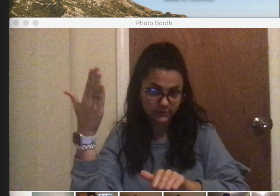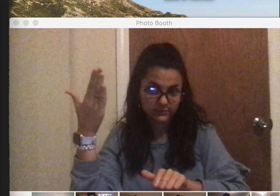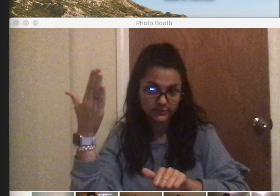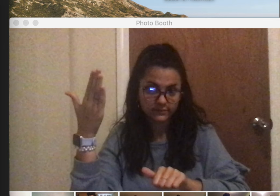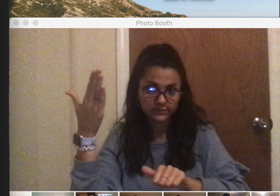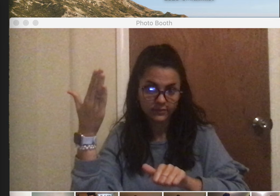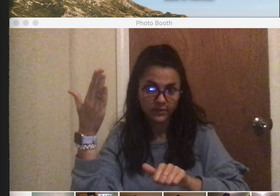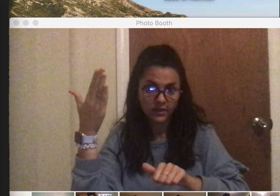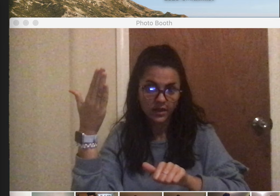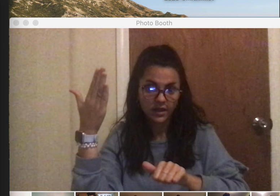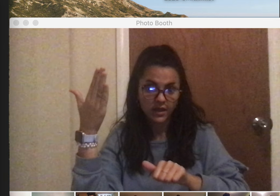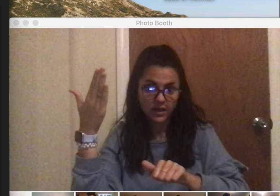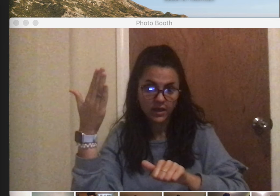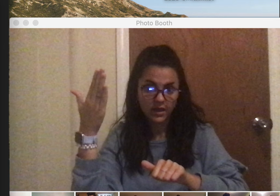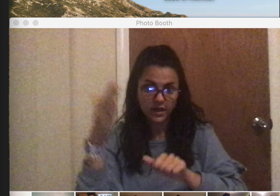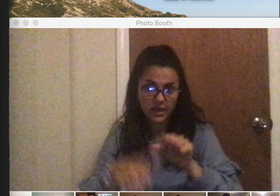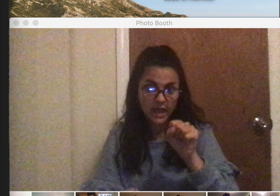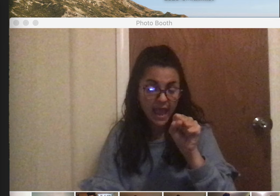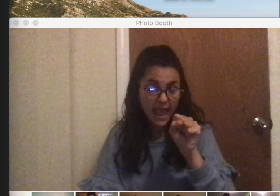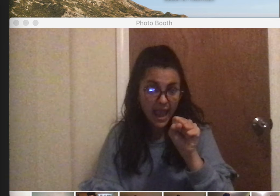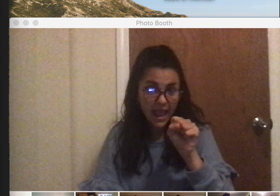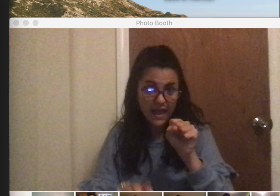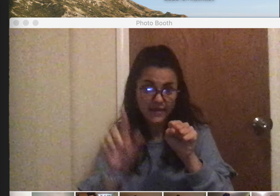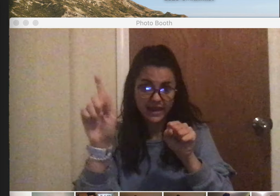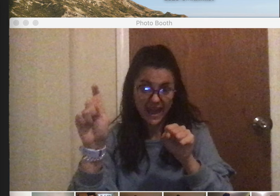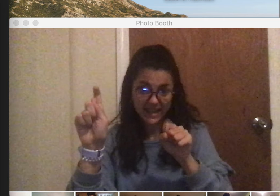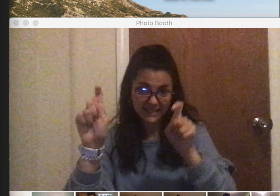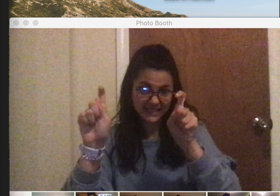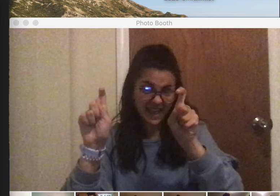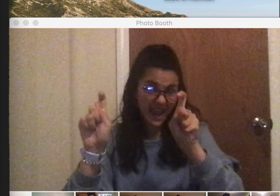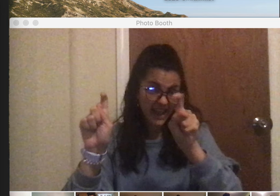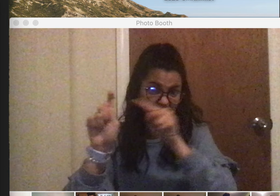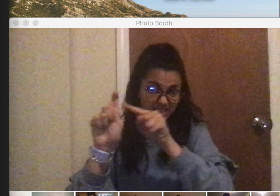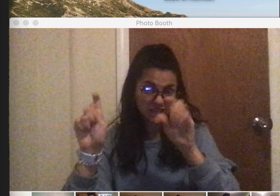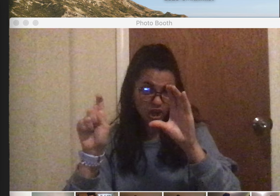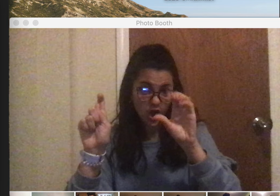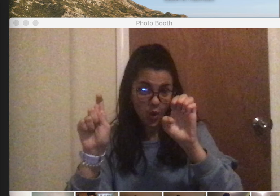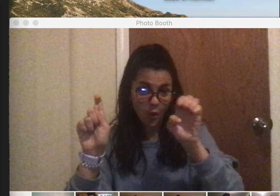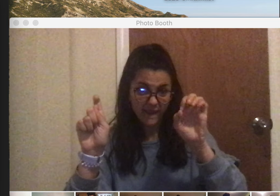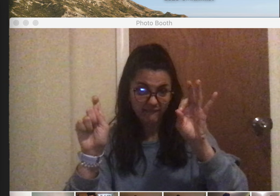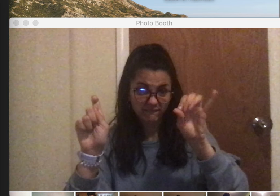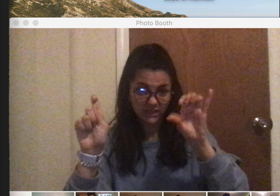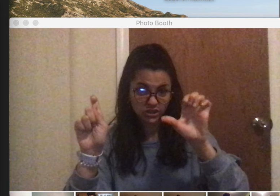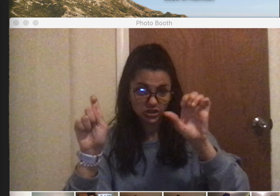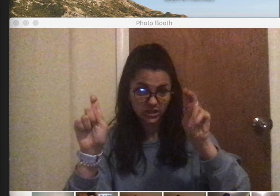when you have coefficients out in front, you're going to divide out the coefficients. So divide